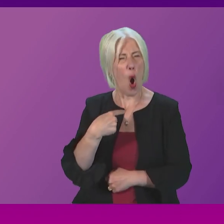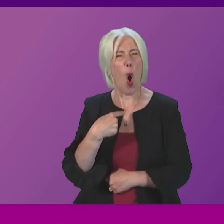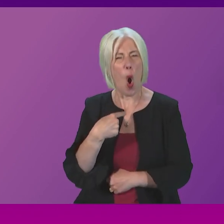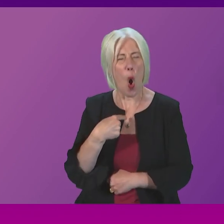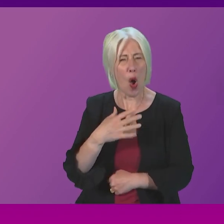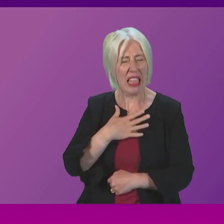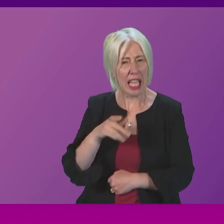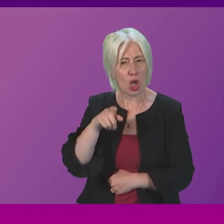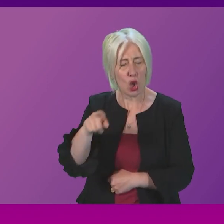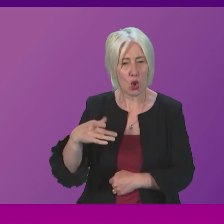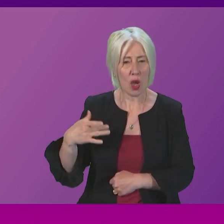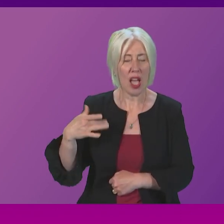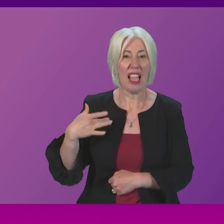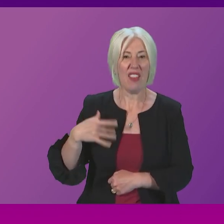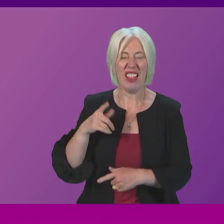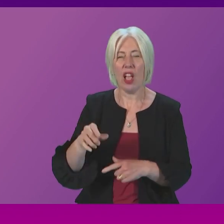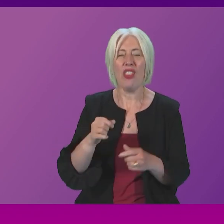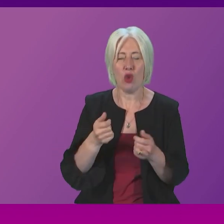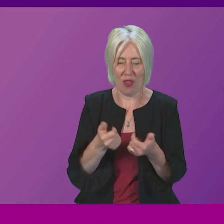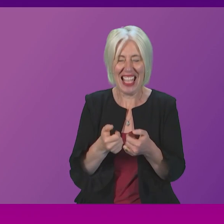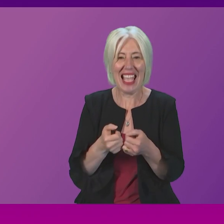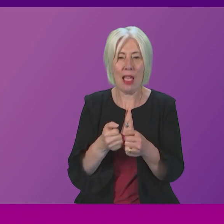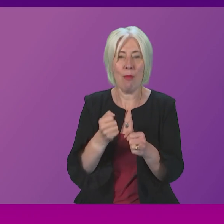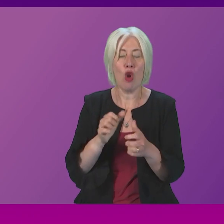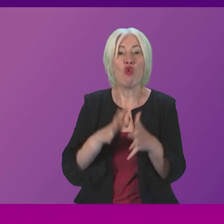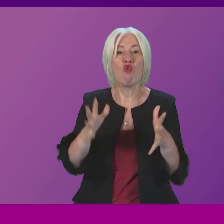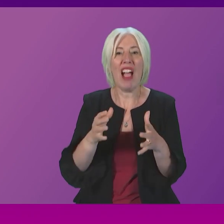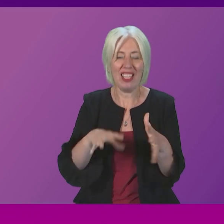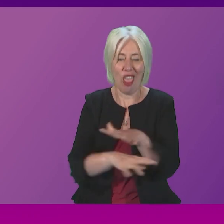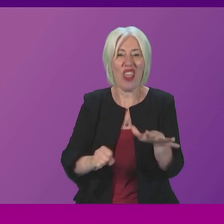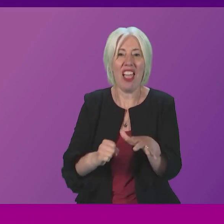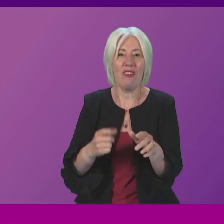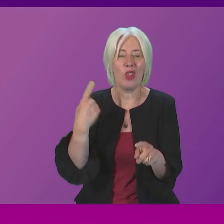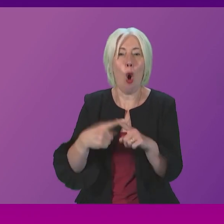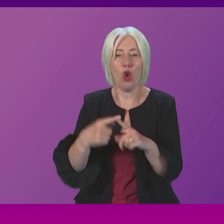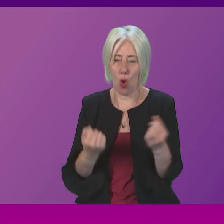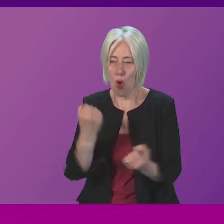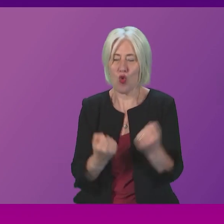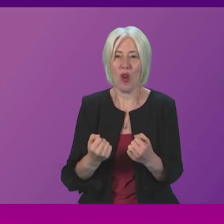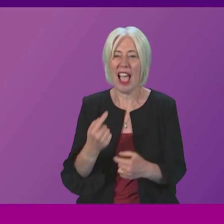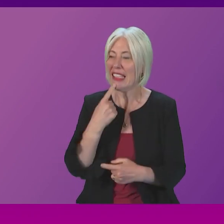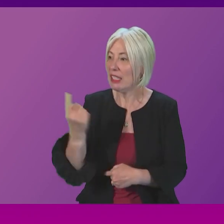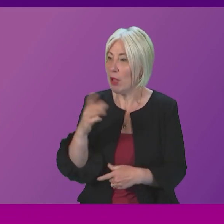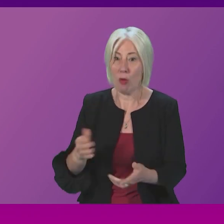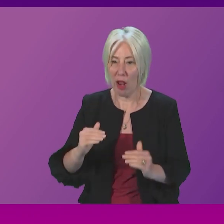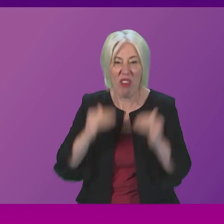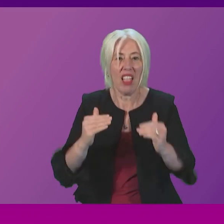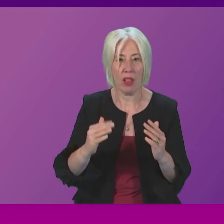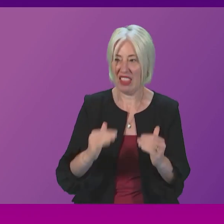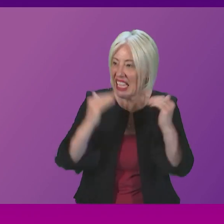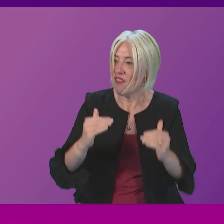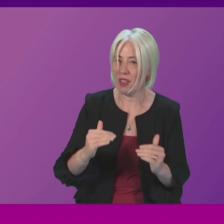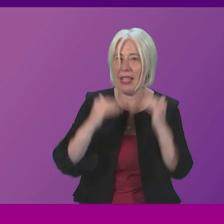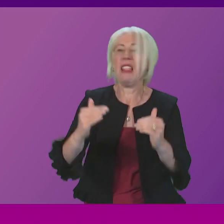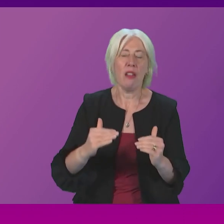actually like you're living your life in Grand Theft Auto. And I was like, I don't know what you mean. She's like, well, it's as if somebody says, right, level up, next level, next